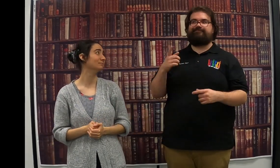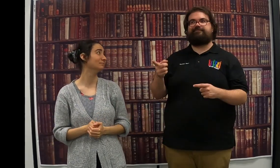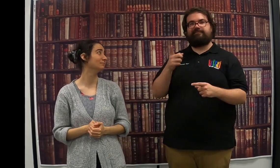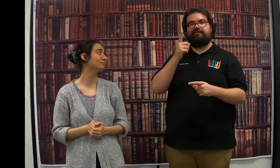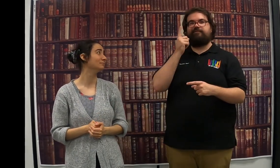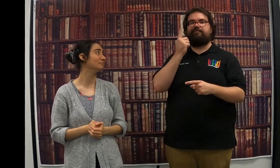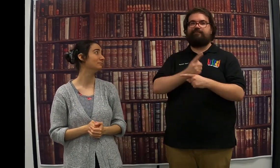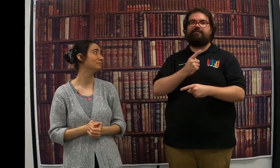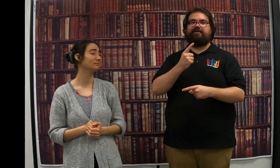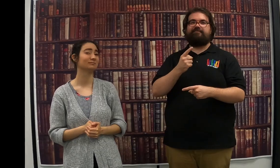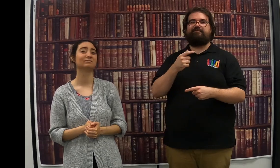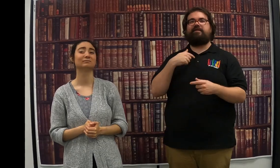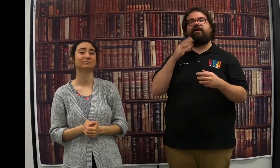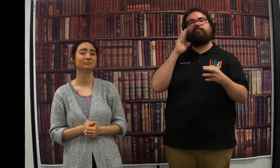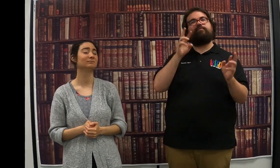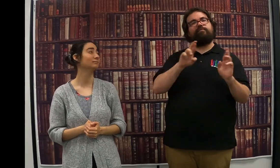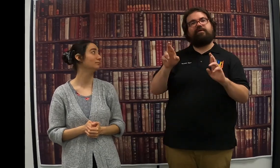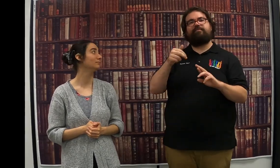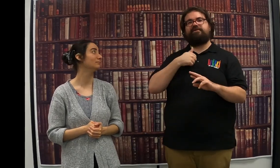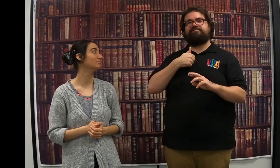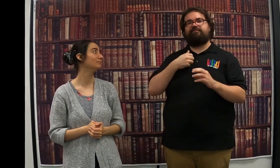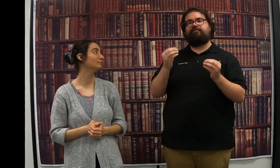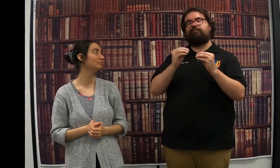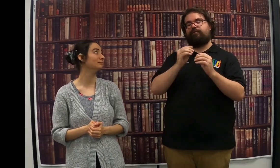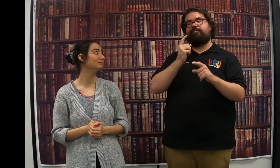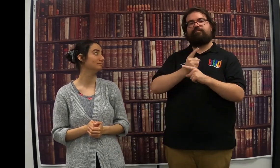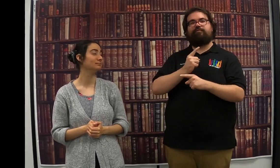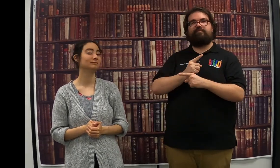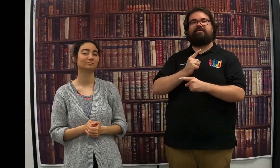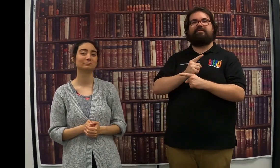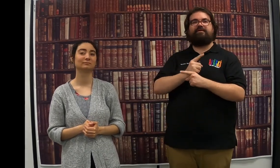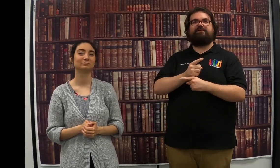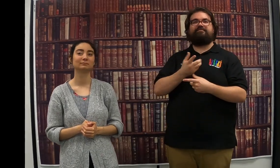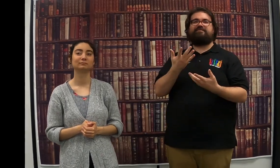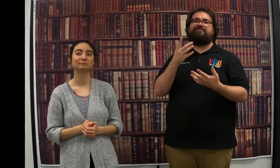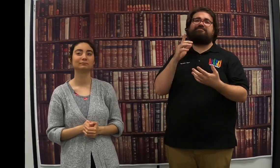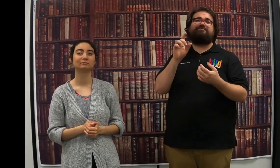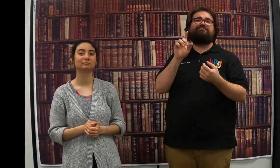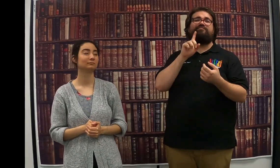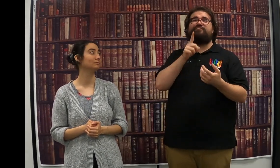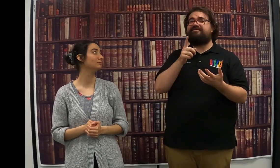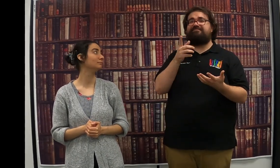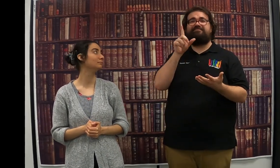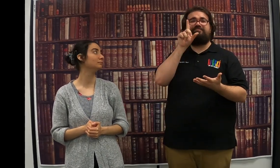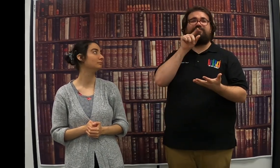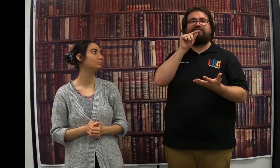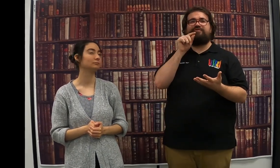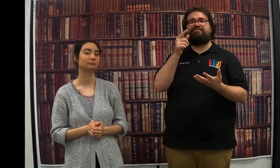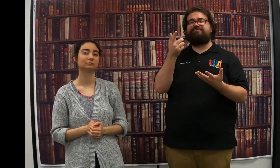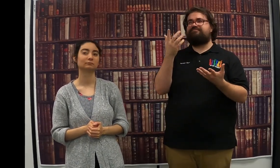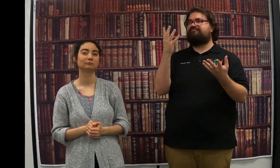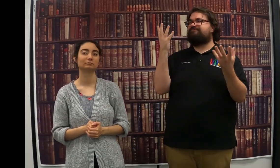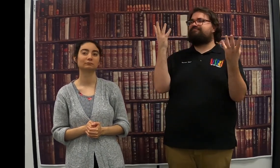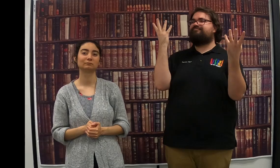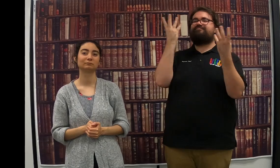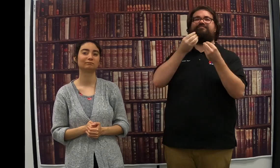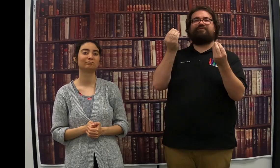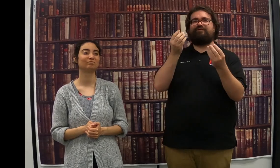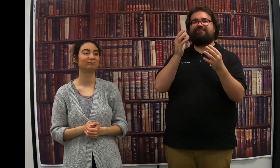Yes, you are right. I will prepare myself more appropriately. It's just that birds are such